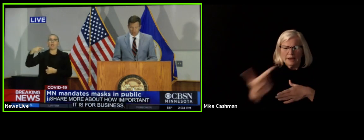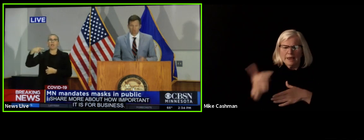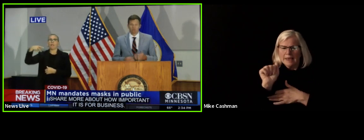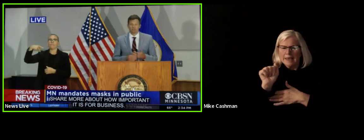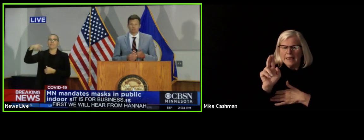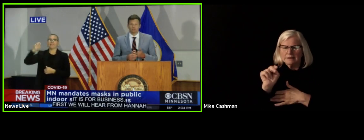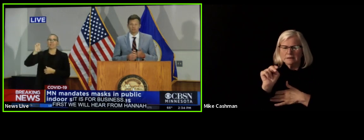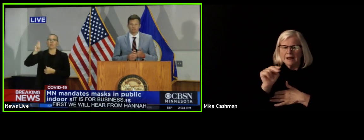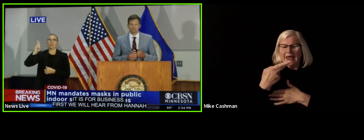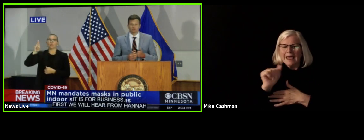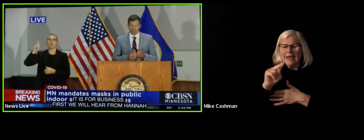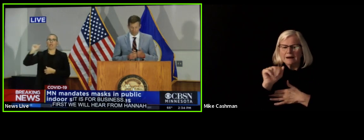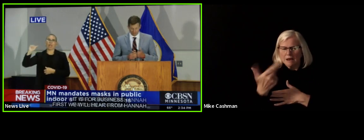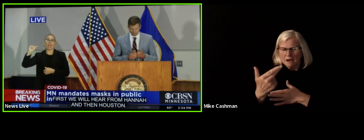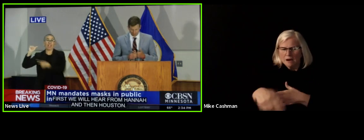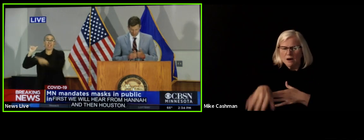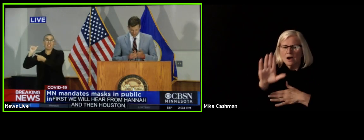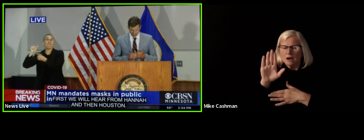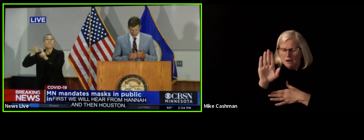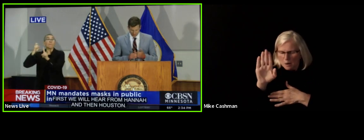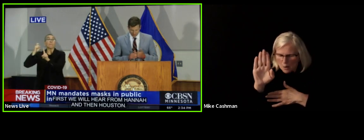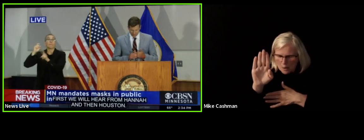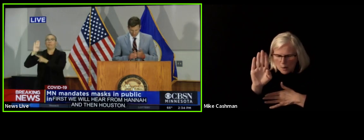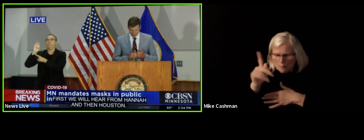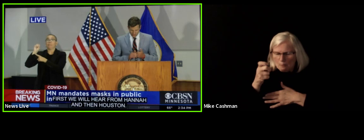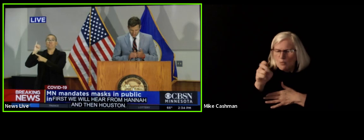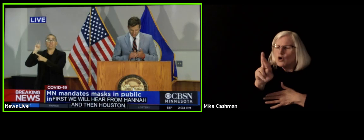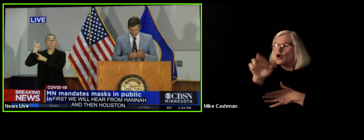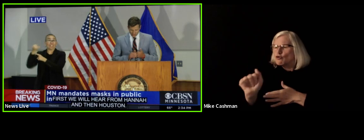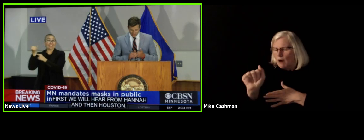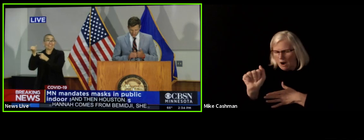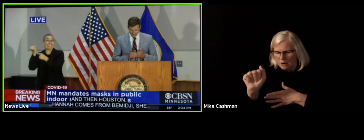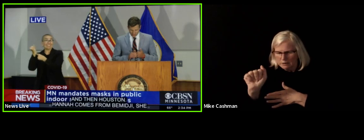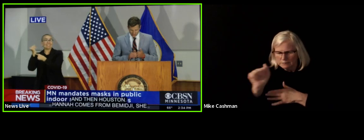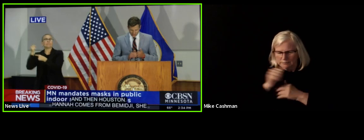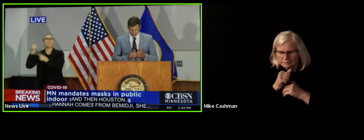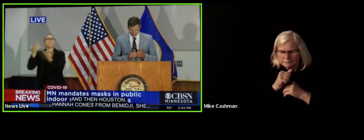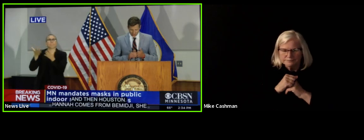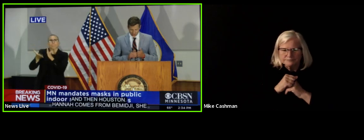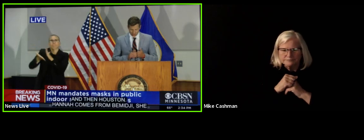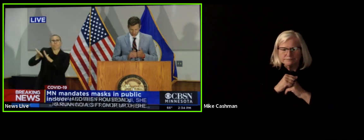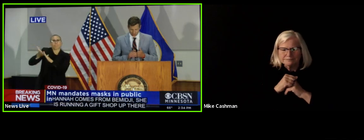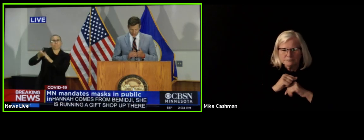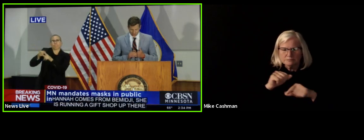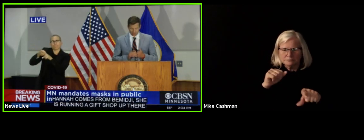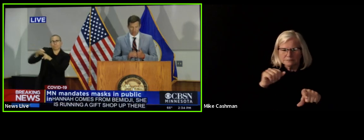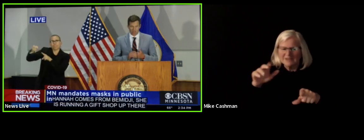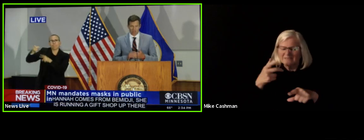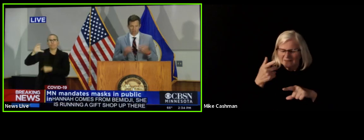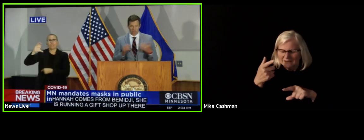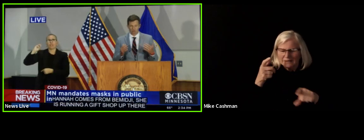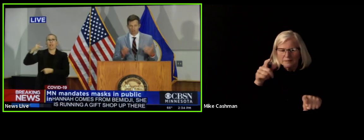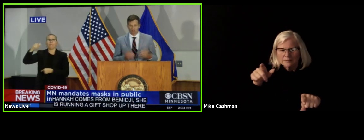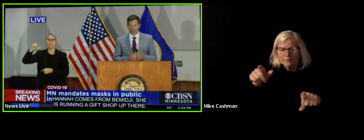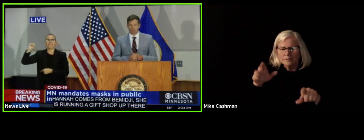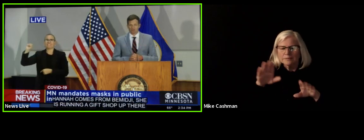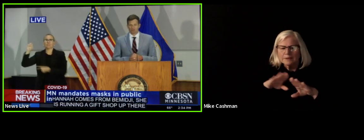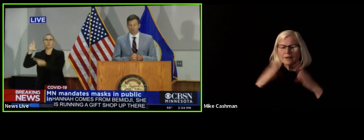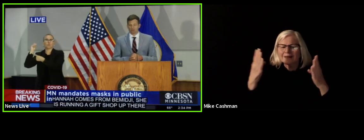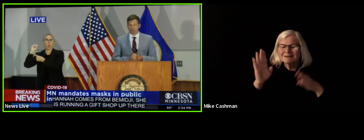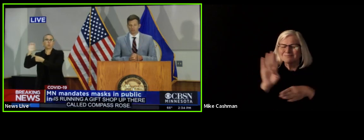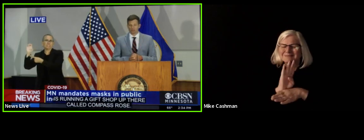to us from Bemidji. She runs a gift shop up there called Compass Rose. In the summer of 2016, she opened up this gift shop, and she's done so much